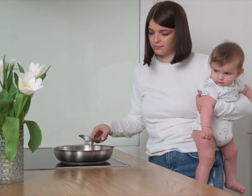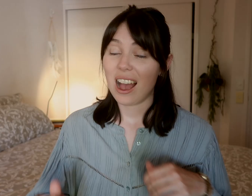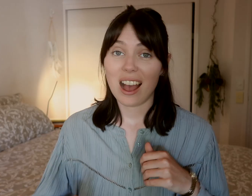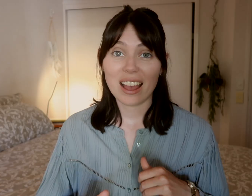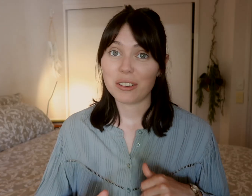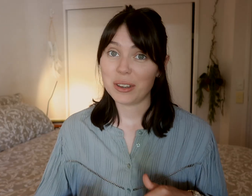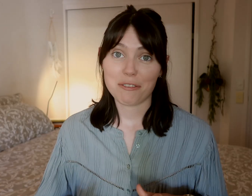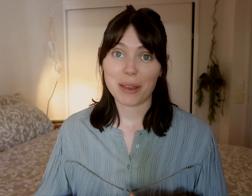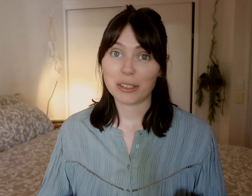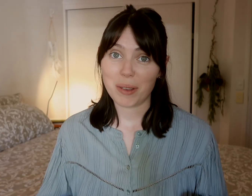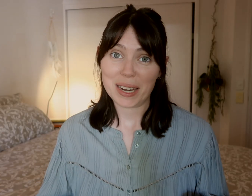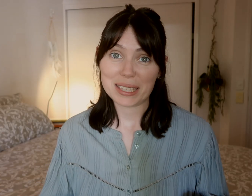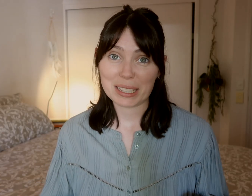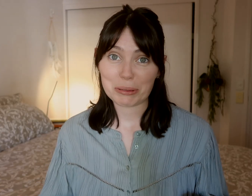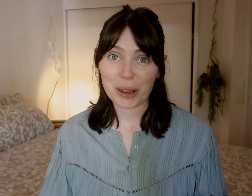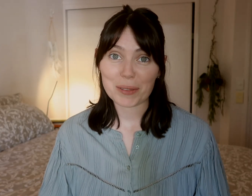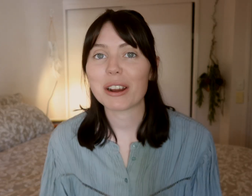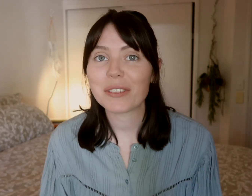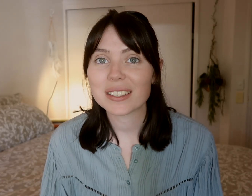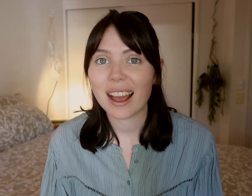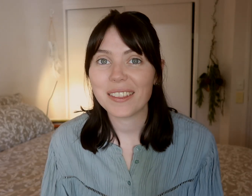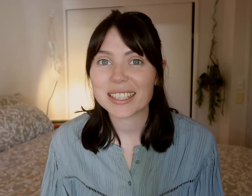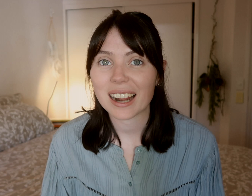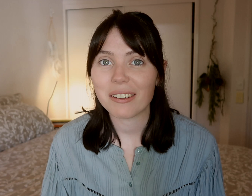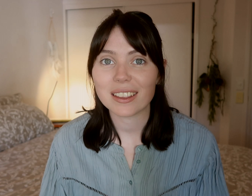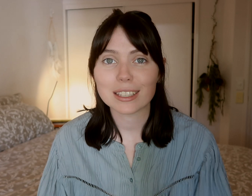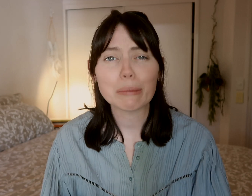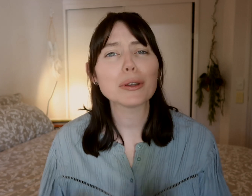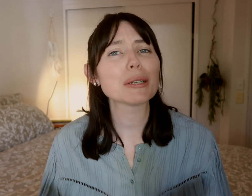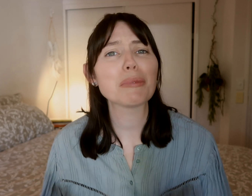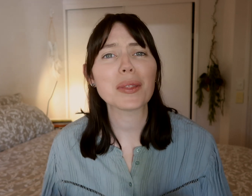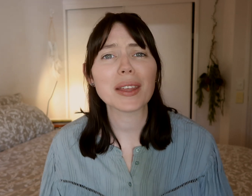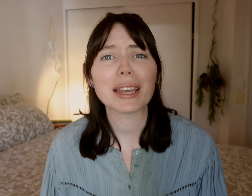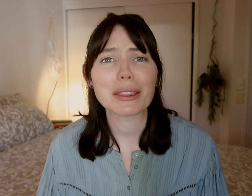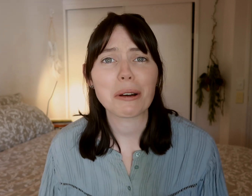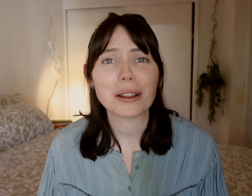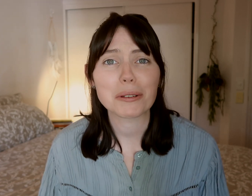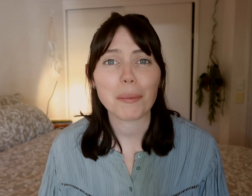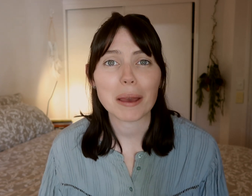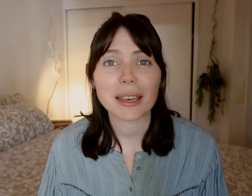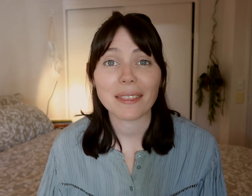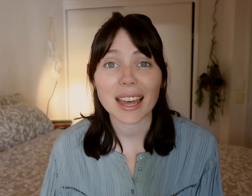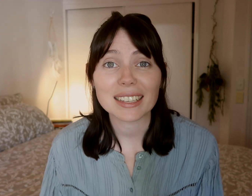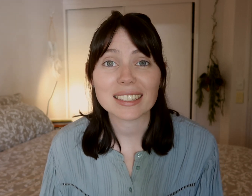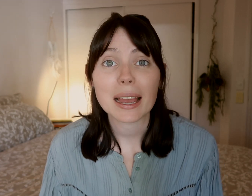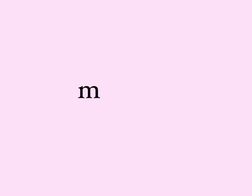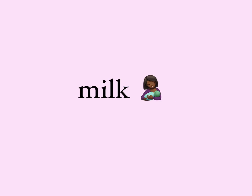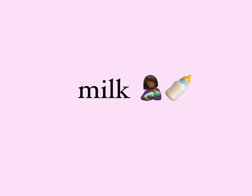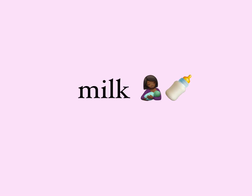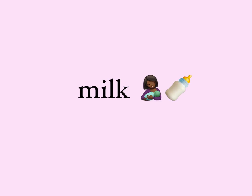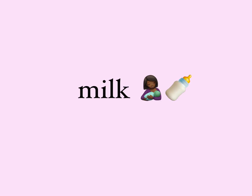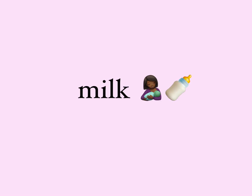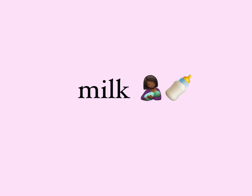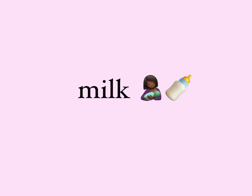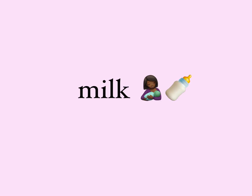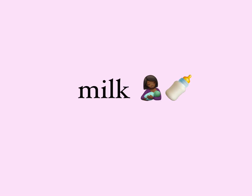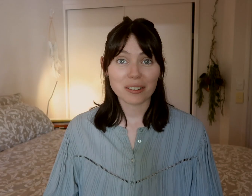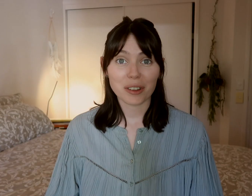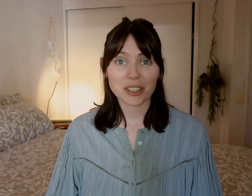I could never make two-handed signs work. The very first sign that we start with is the most important thing in the world to a baby and that is milk. The two-handed version